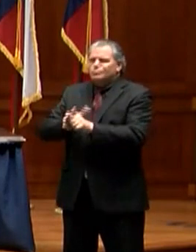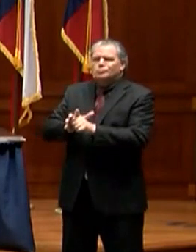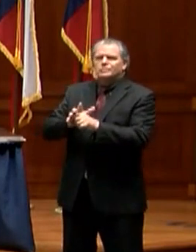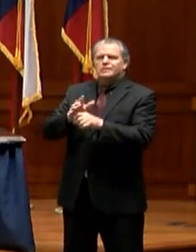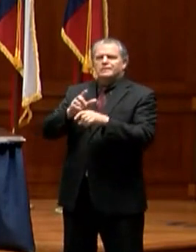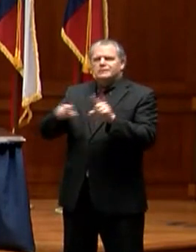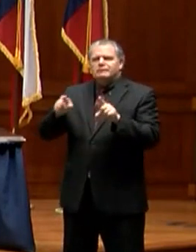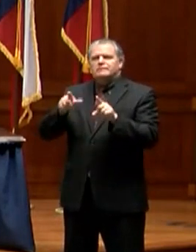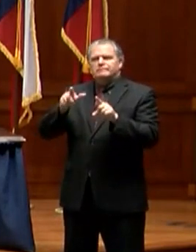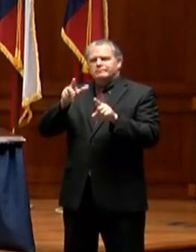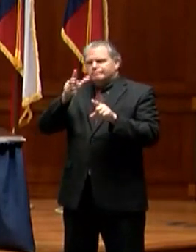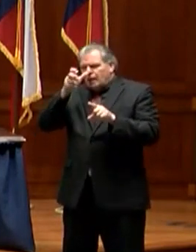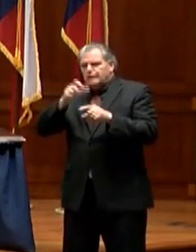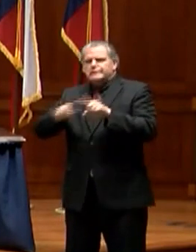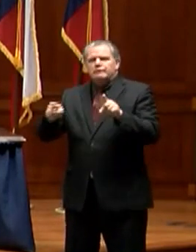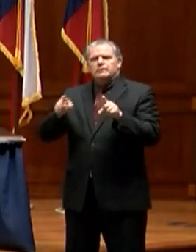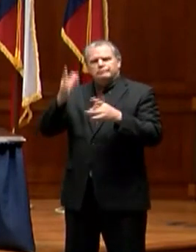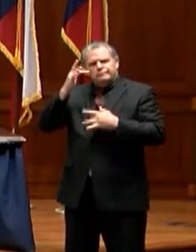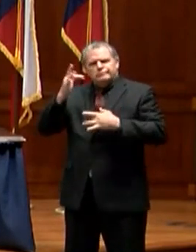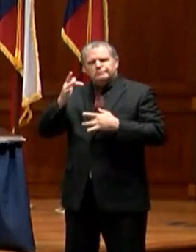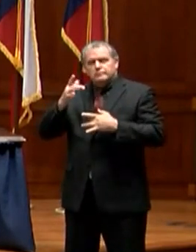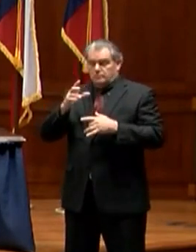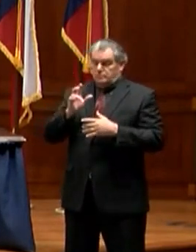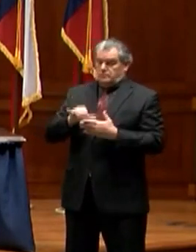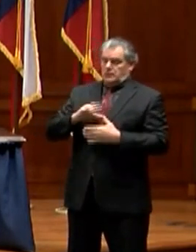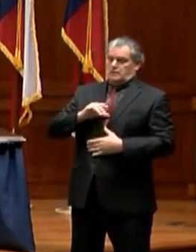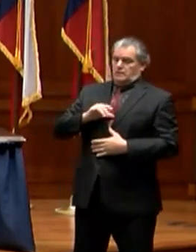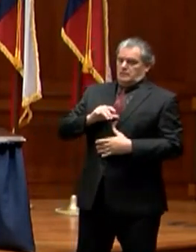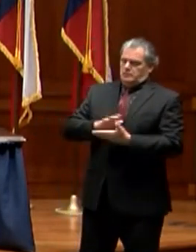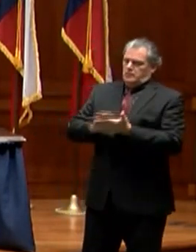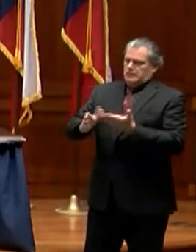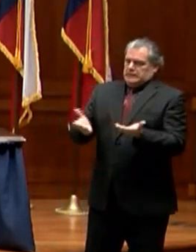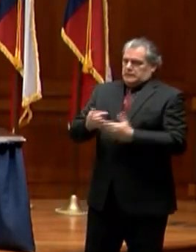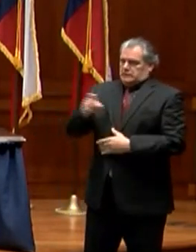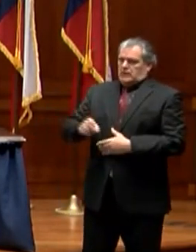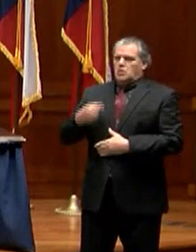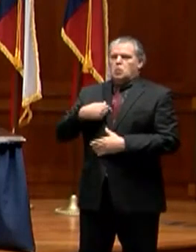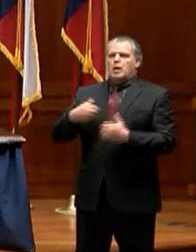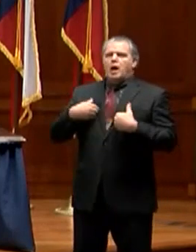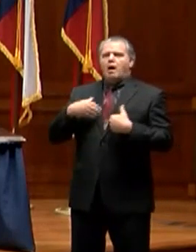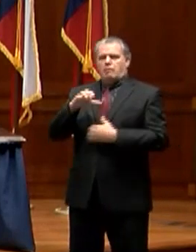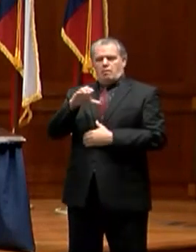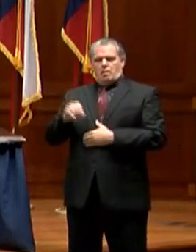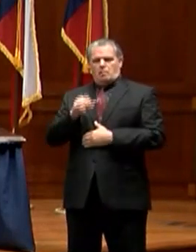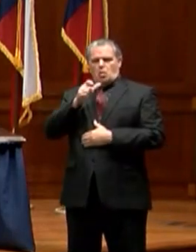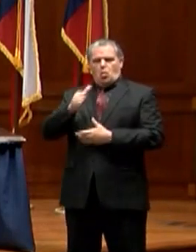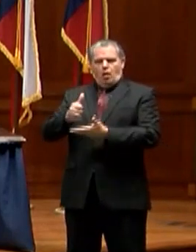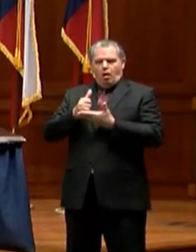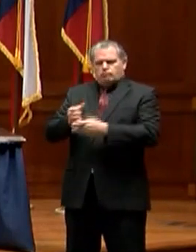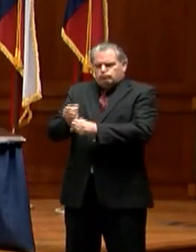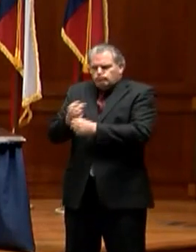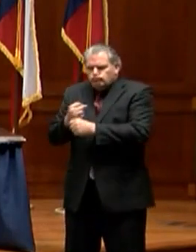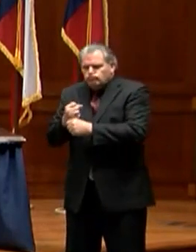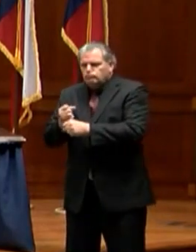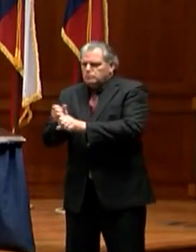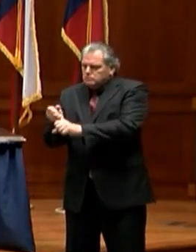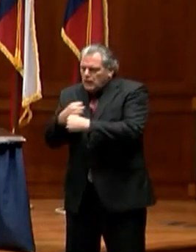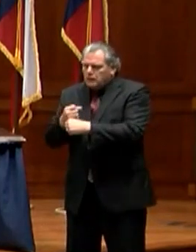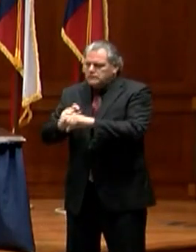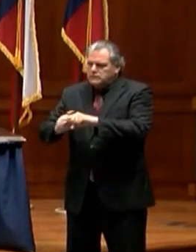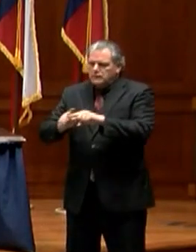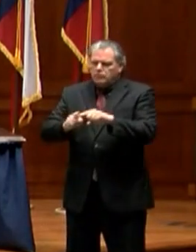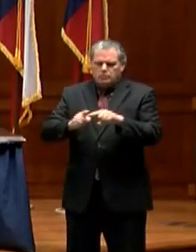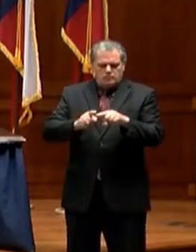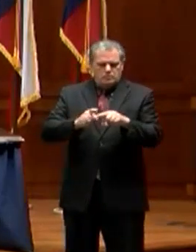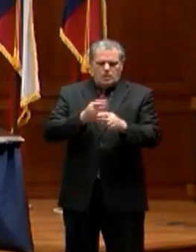that we have here in Texas some facilities that can help with that personal protective equipment and add to the protection